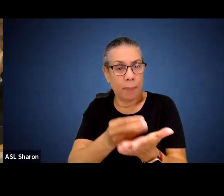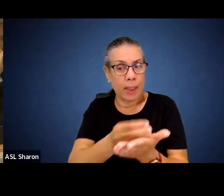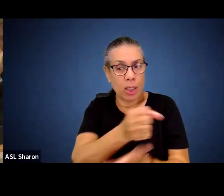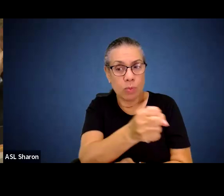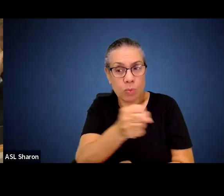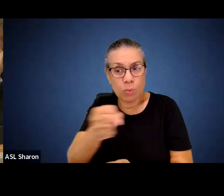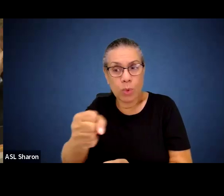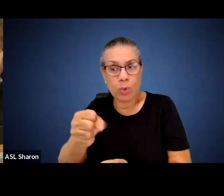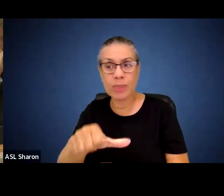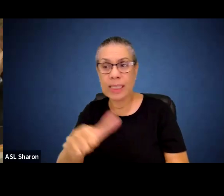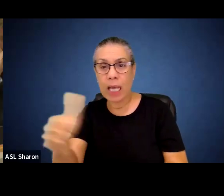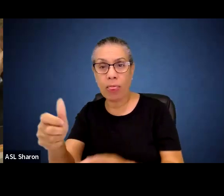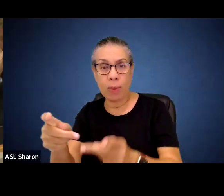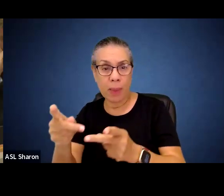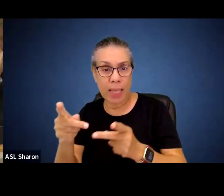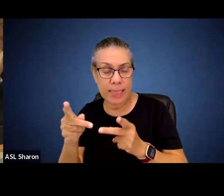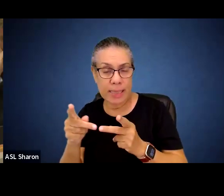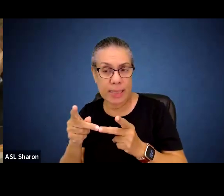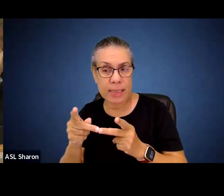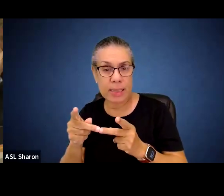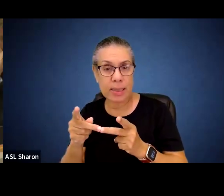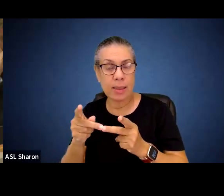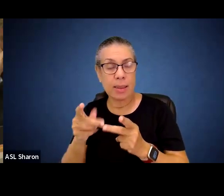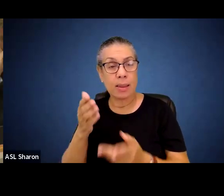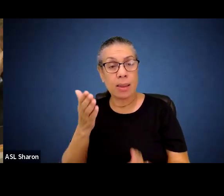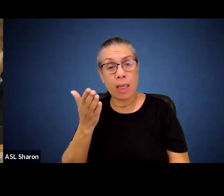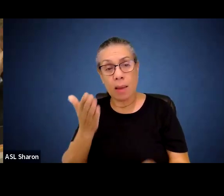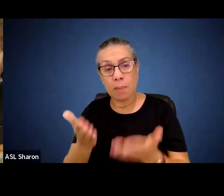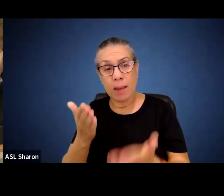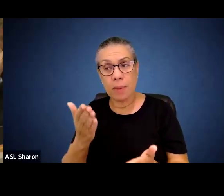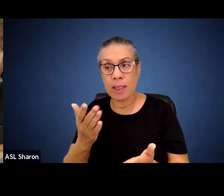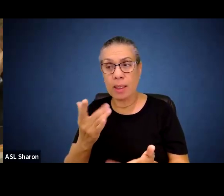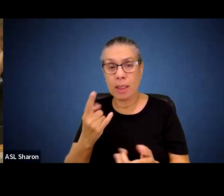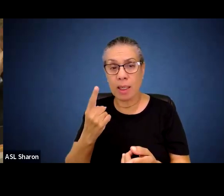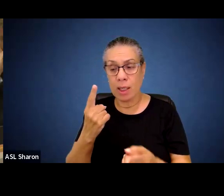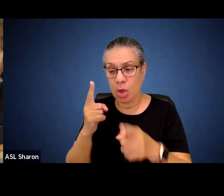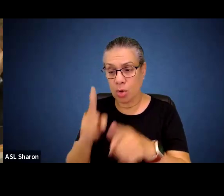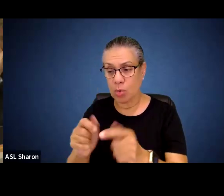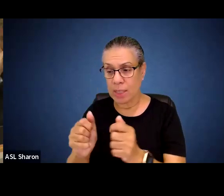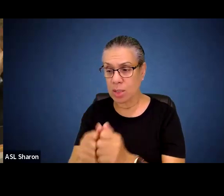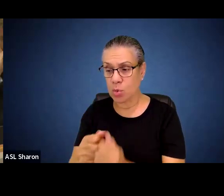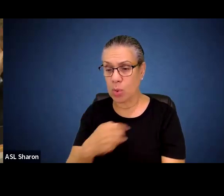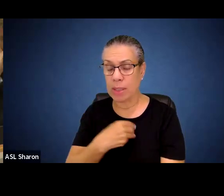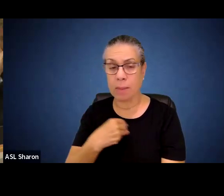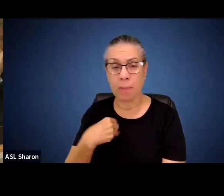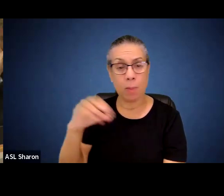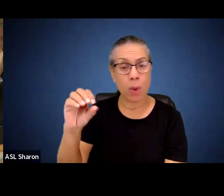also in line with member